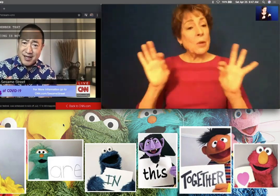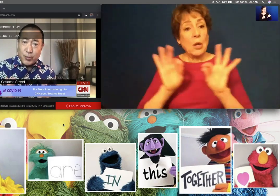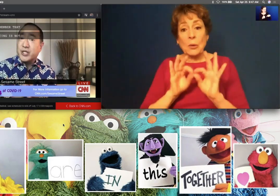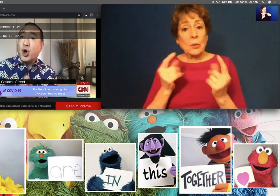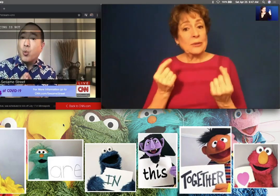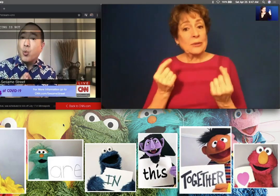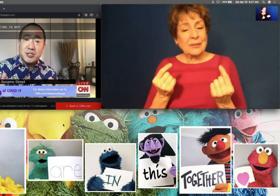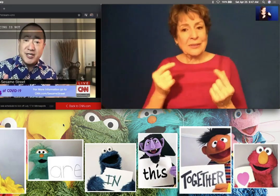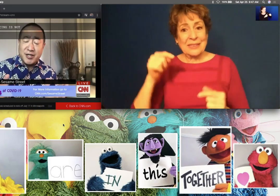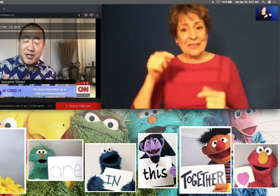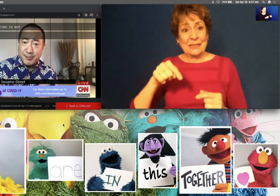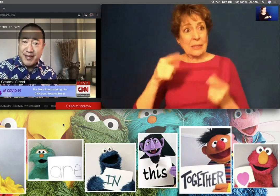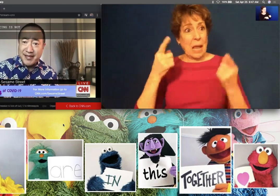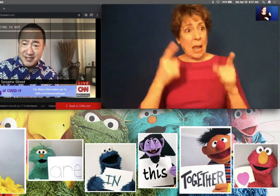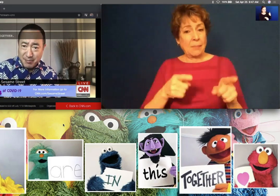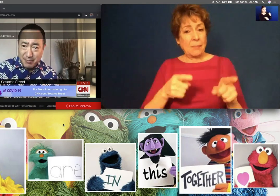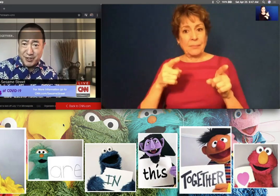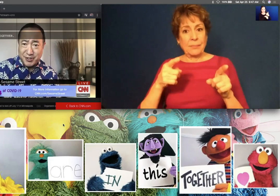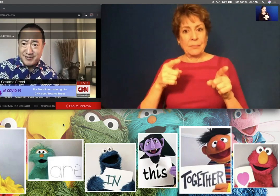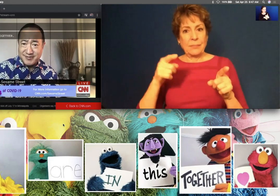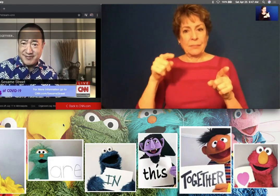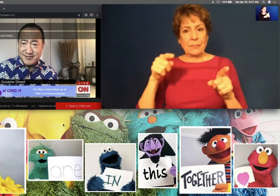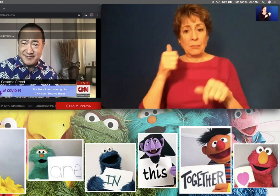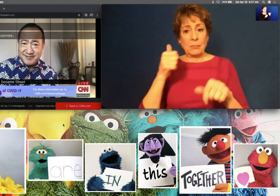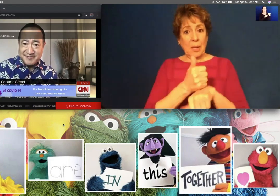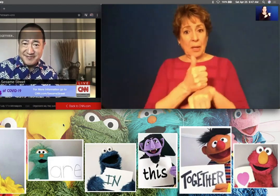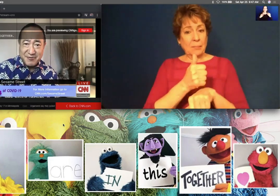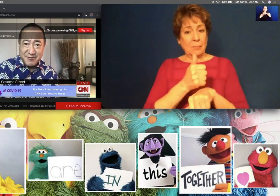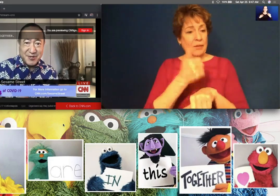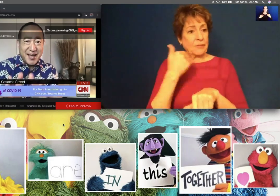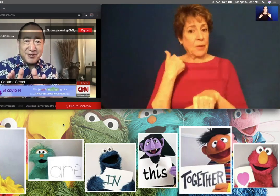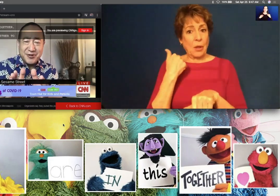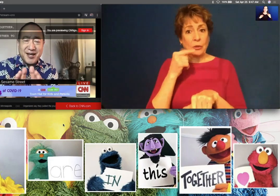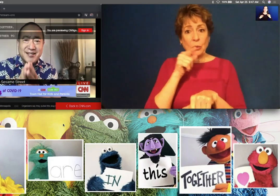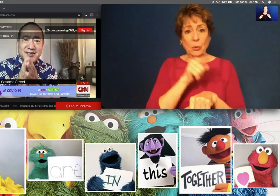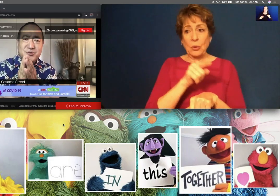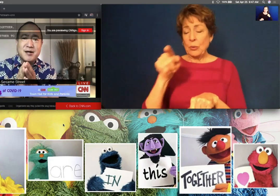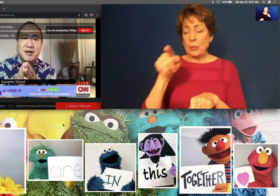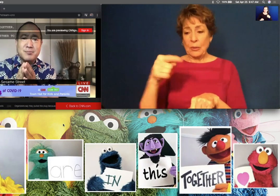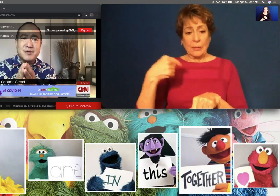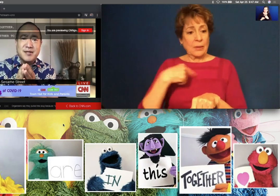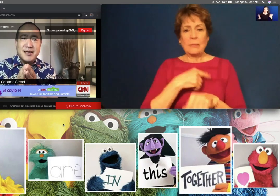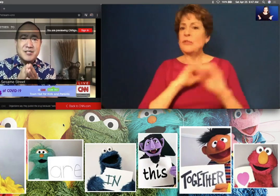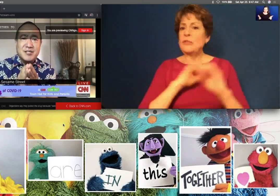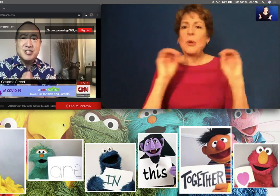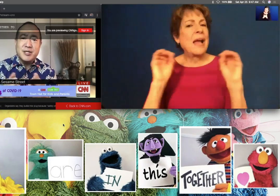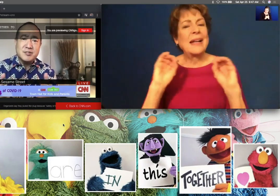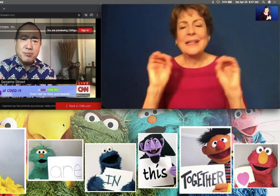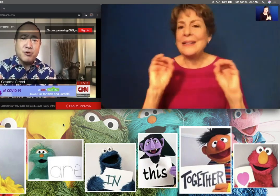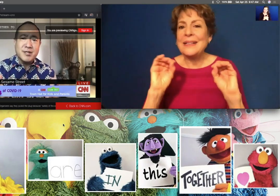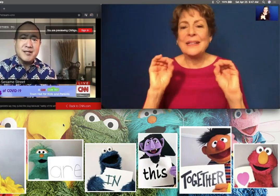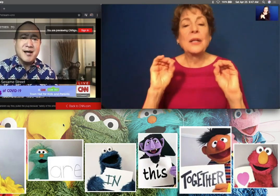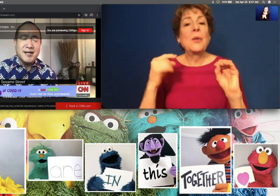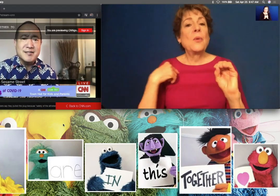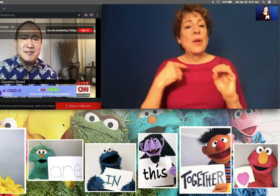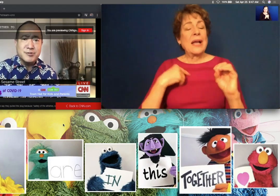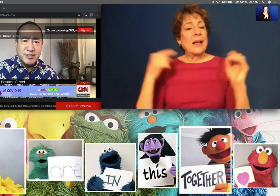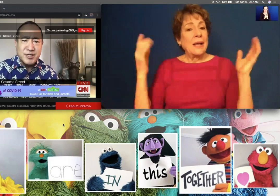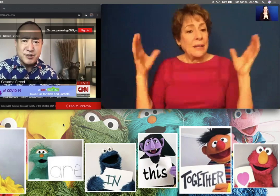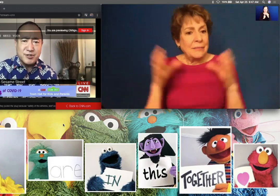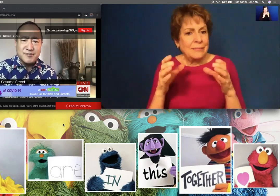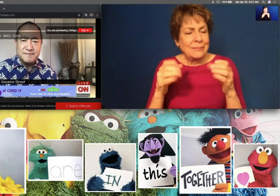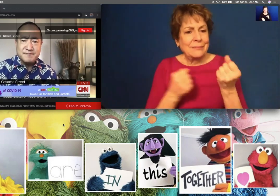that what we are experiencing is not anyone's fault. We are all in this together, and we can all work together to make things